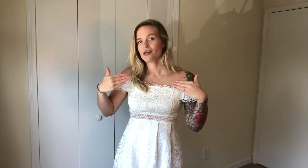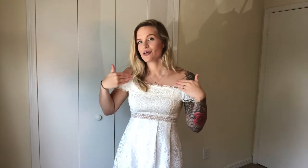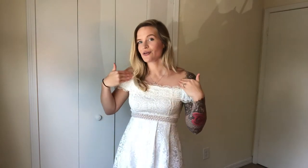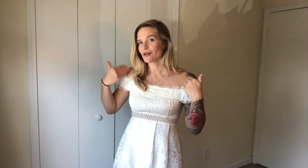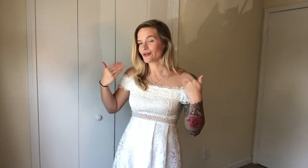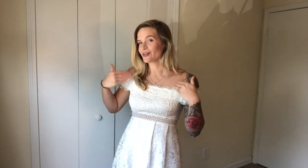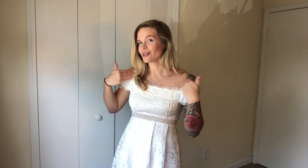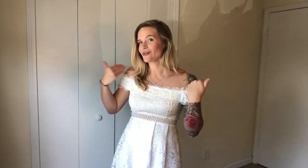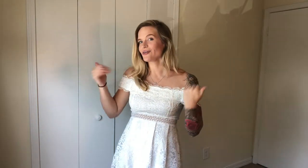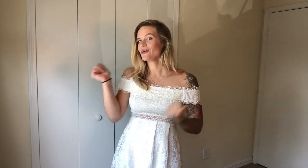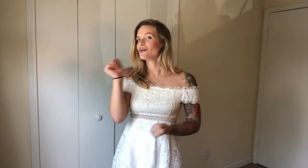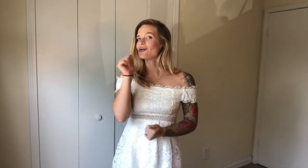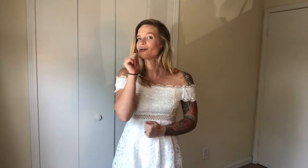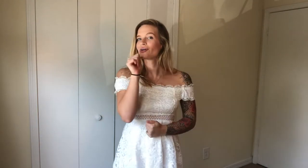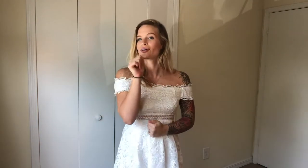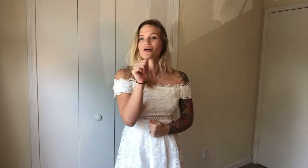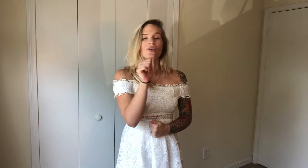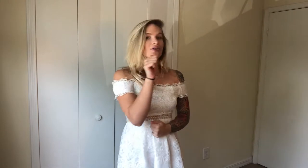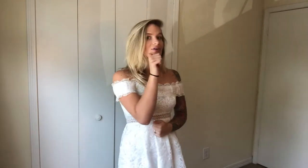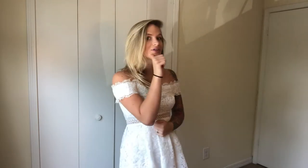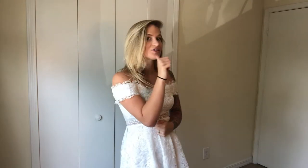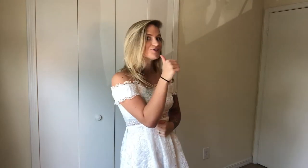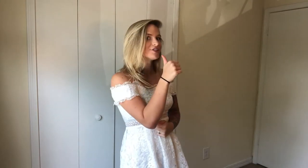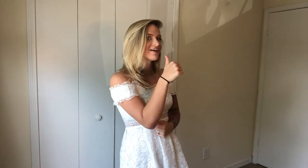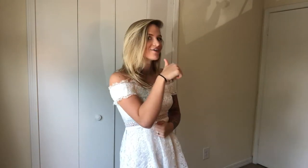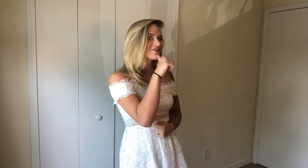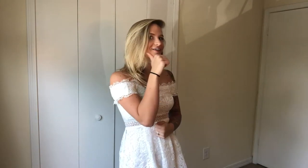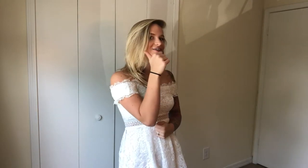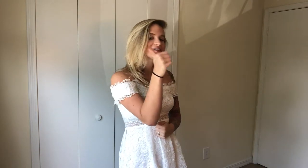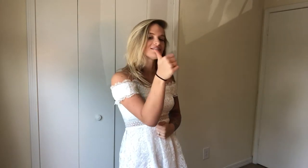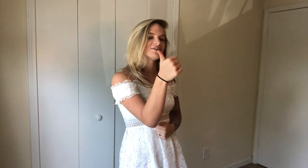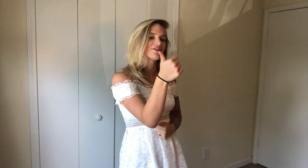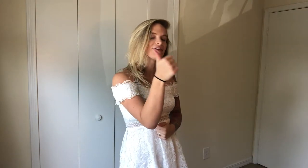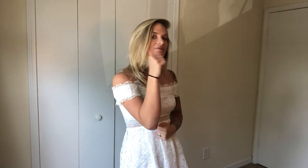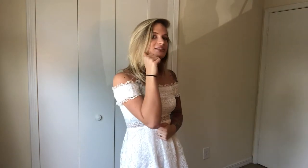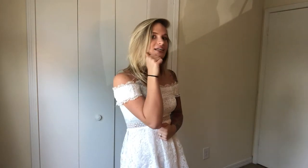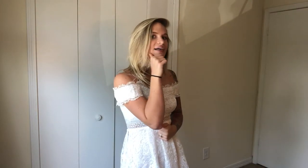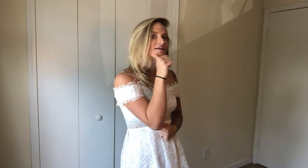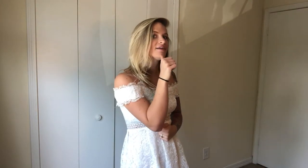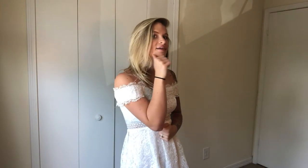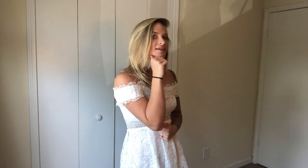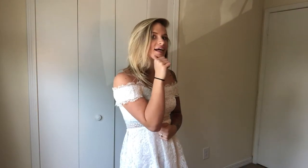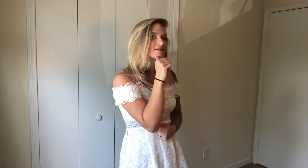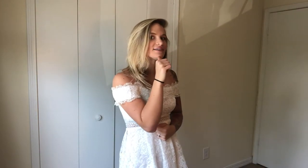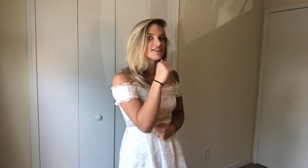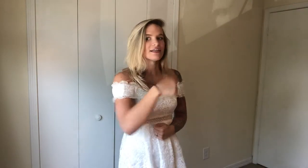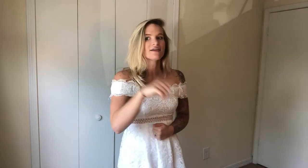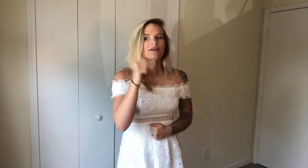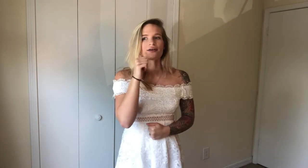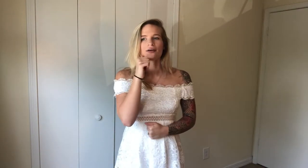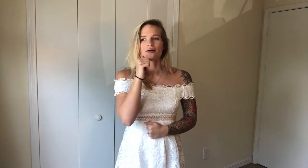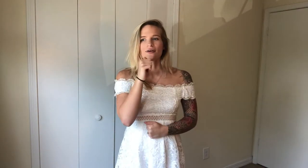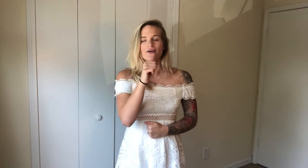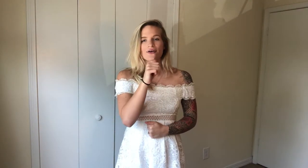Your little girl, showed you that earlier, it's your thumb sign at the chin. Man, girl,